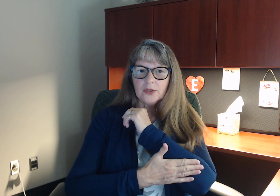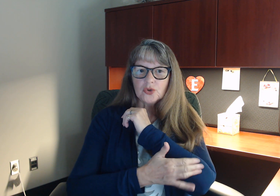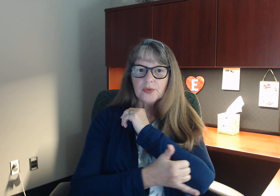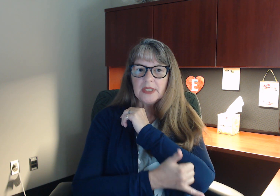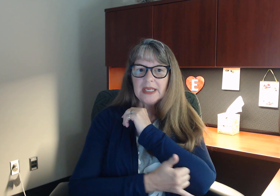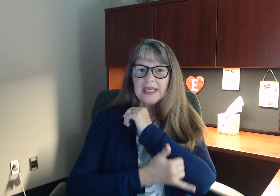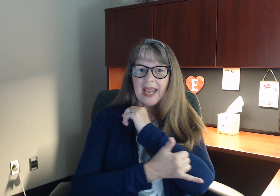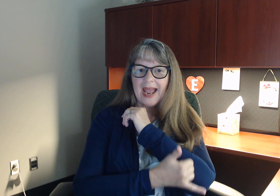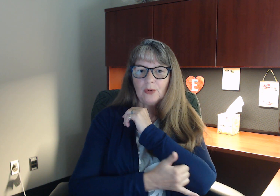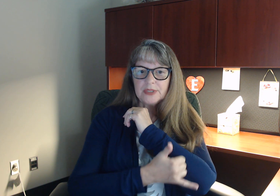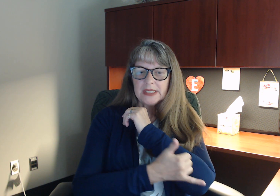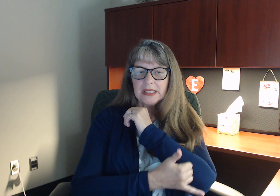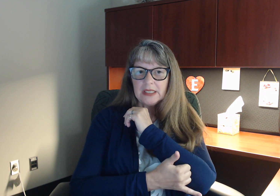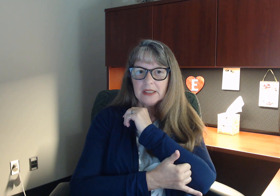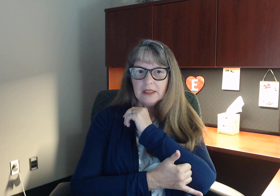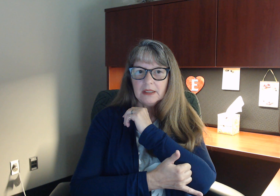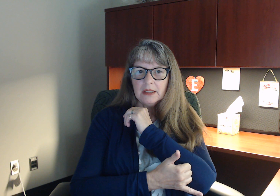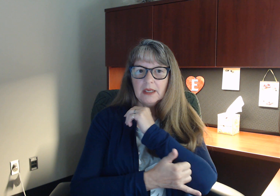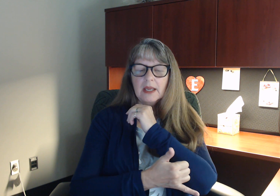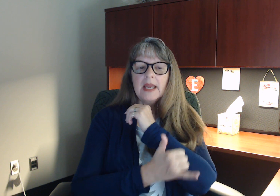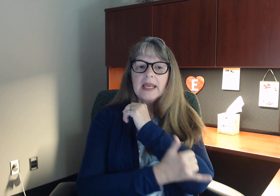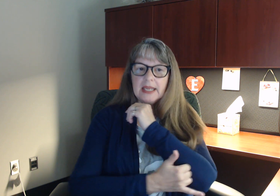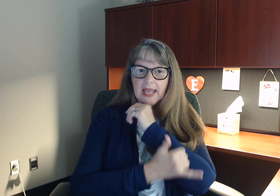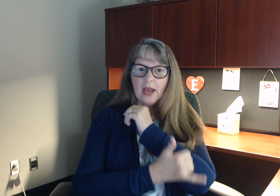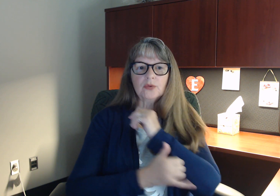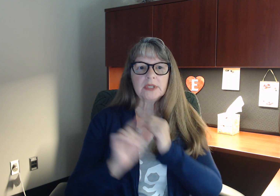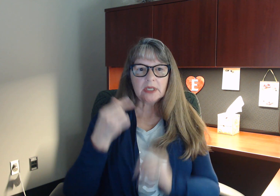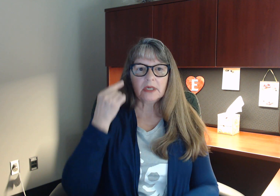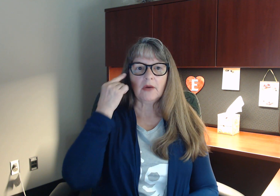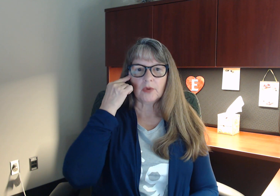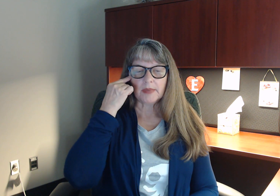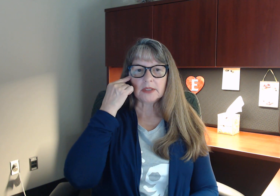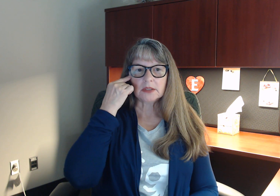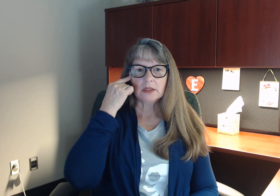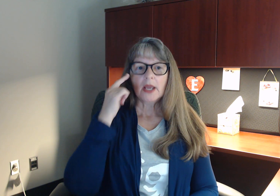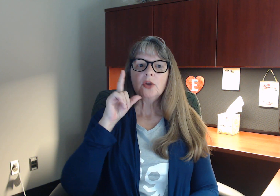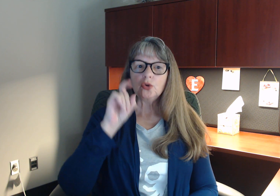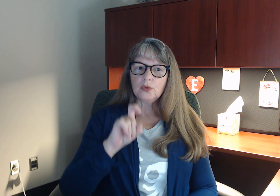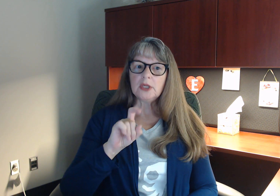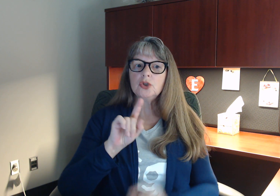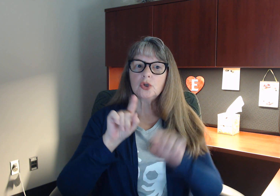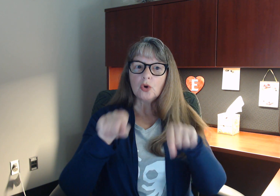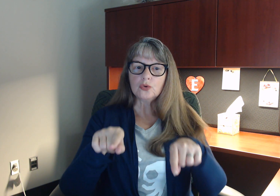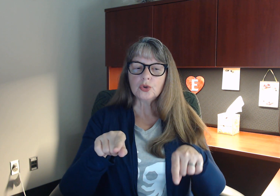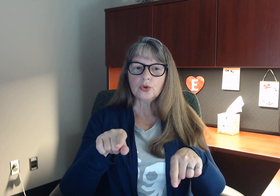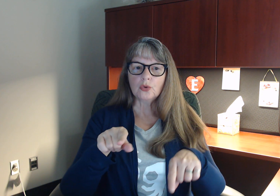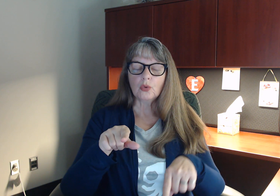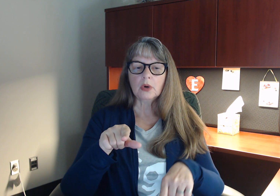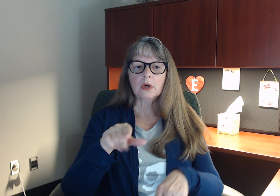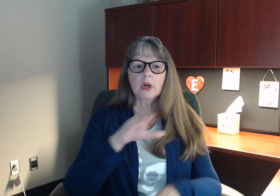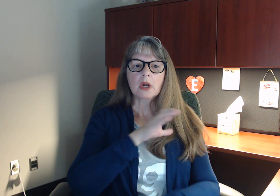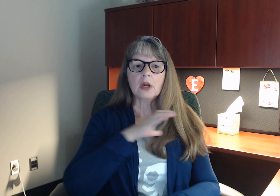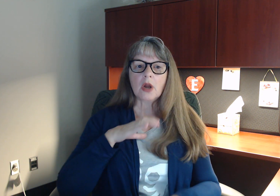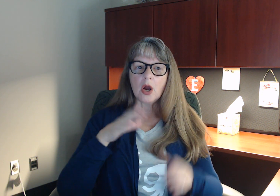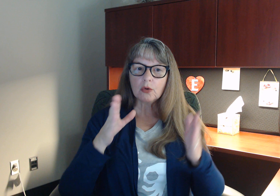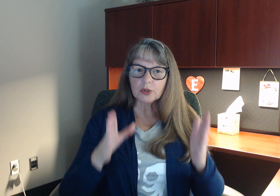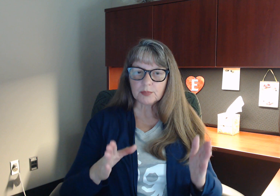Country, county, county government. You need to go to your